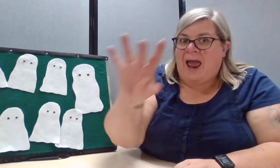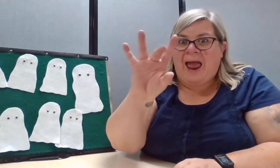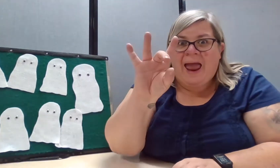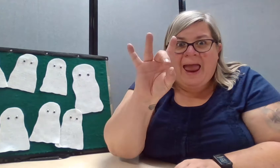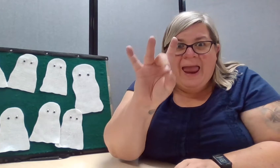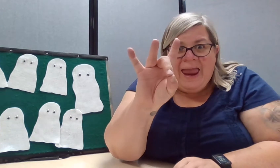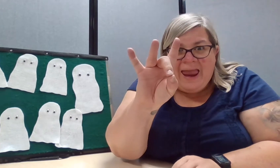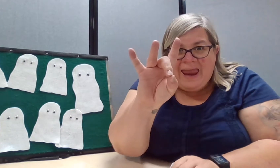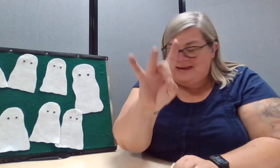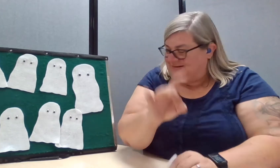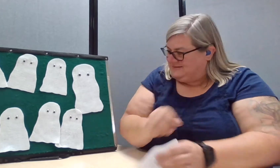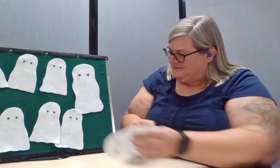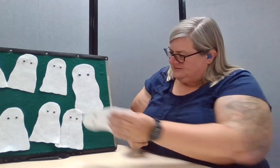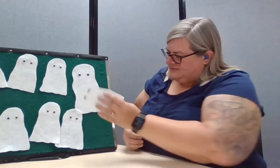and 8.